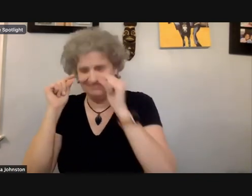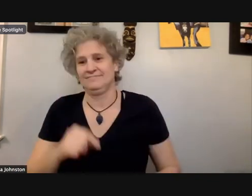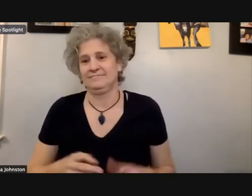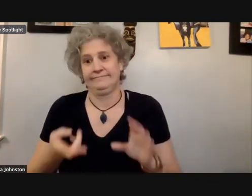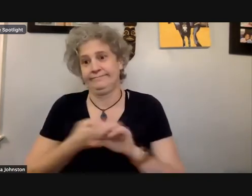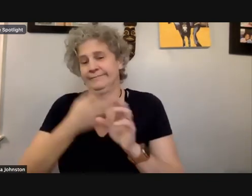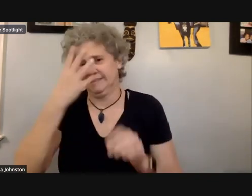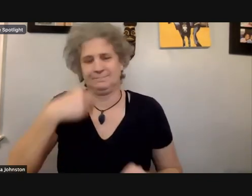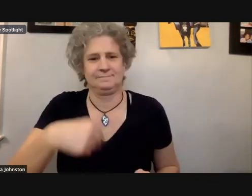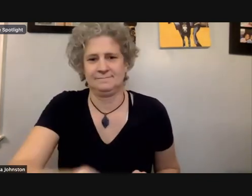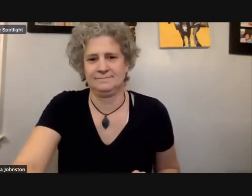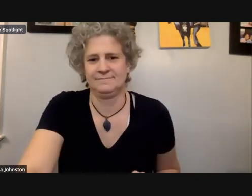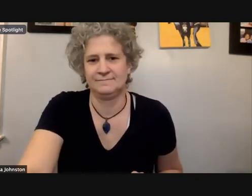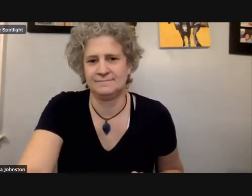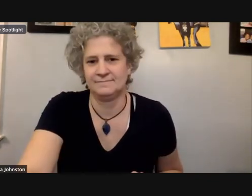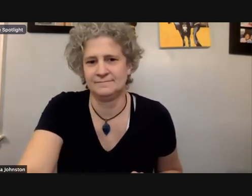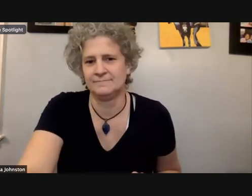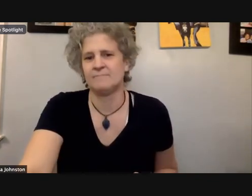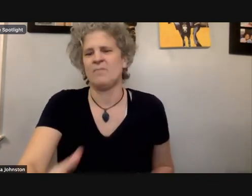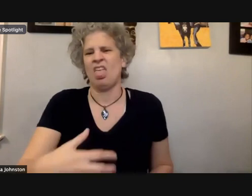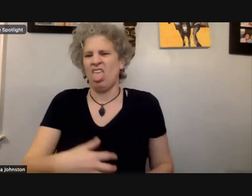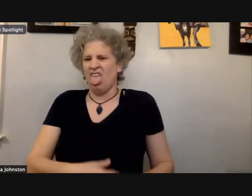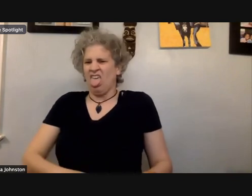or watery eyes.